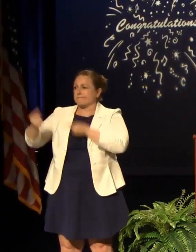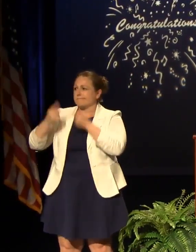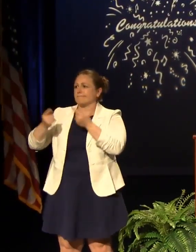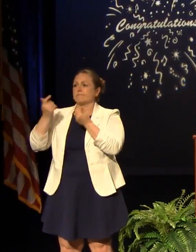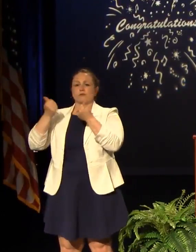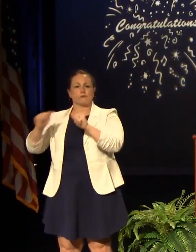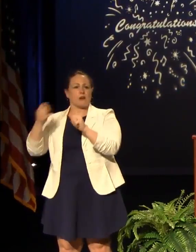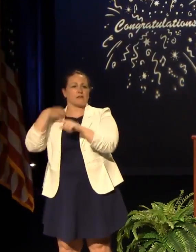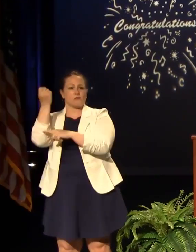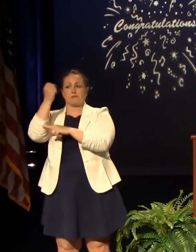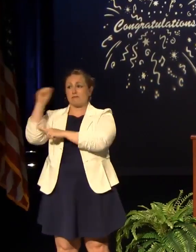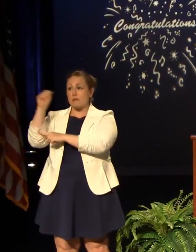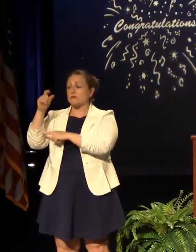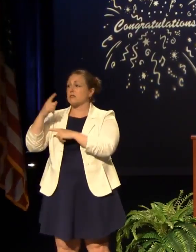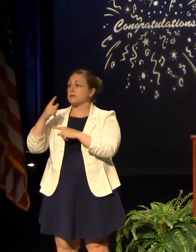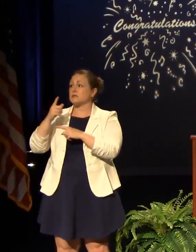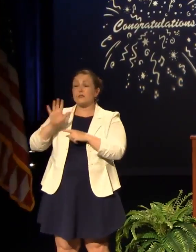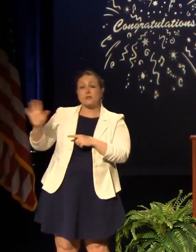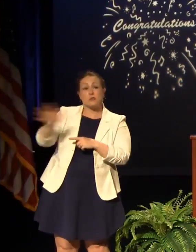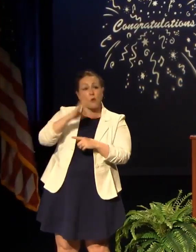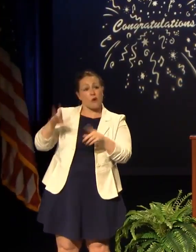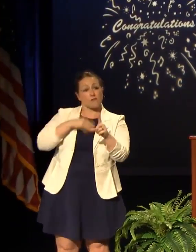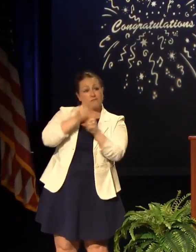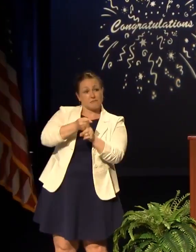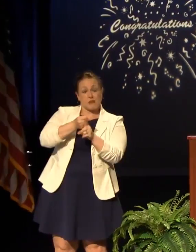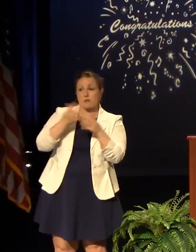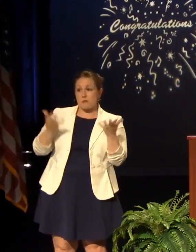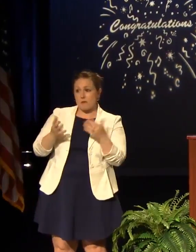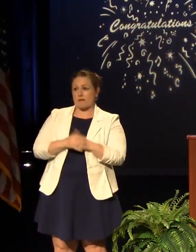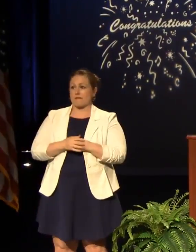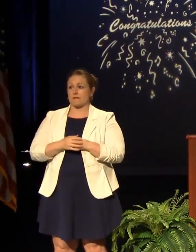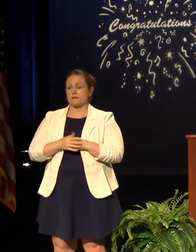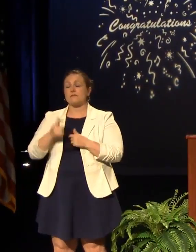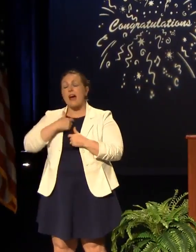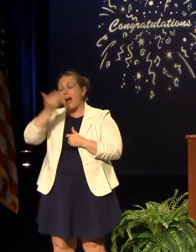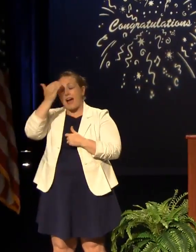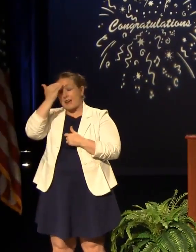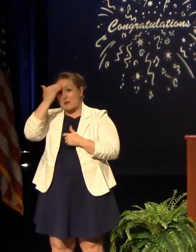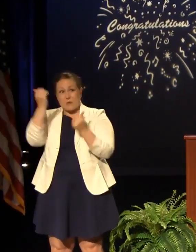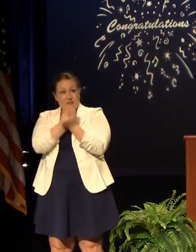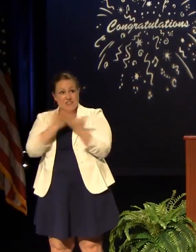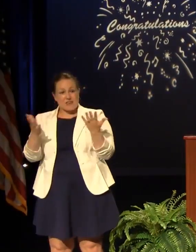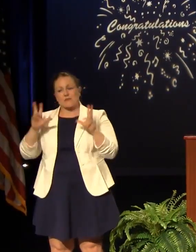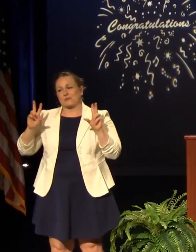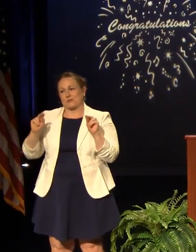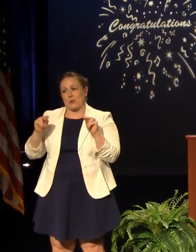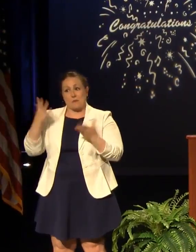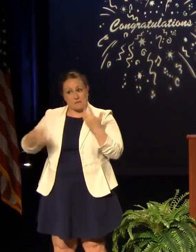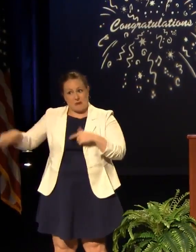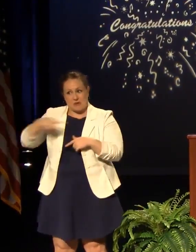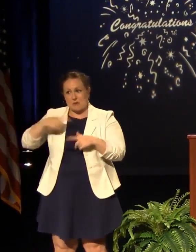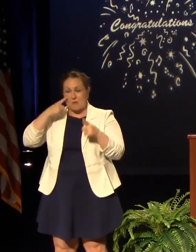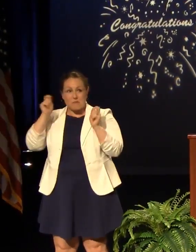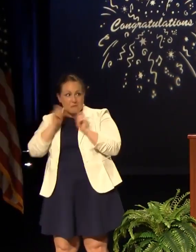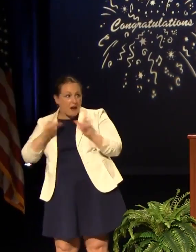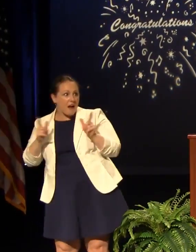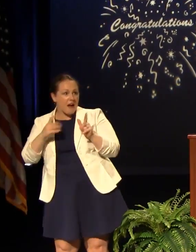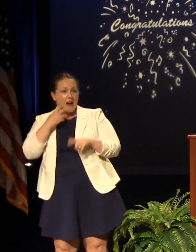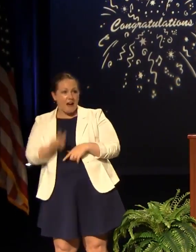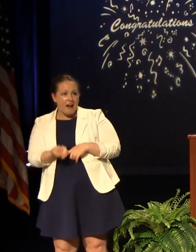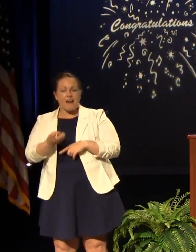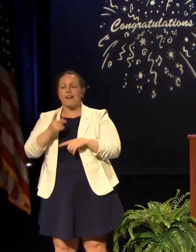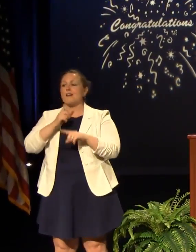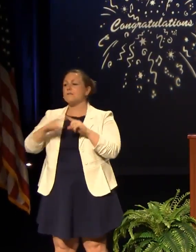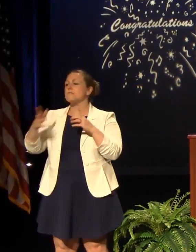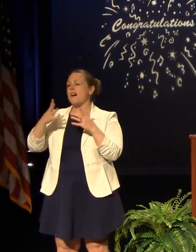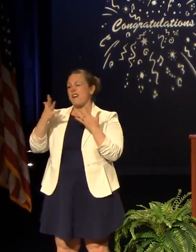school? I don't know everything. Shocking, I know. But I do want to share one tip on how to succeed in whatever path you follow